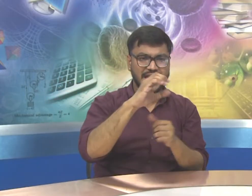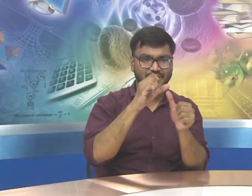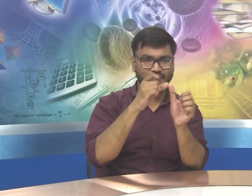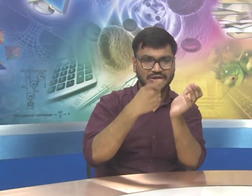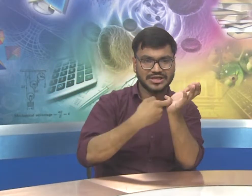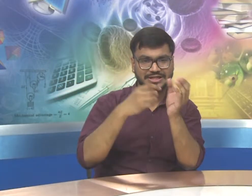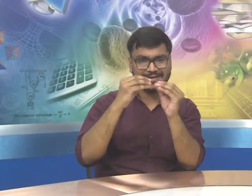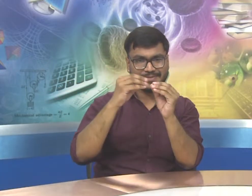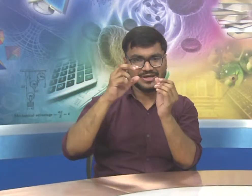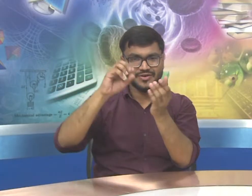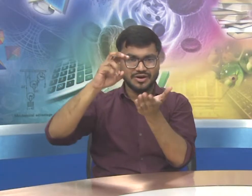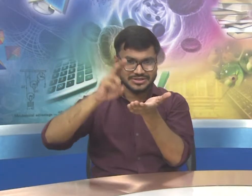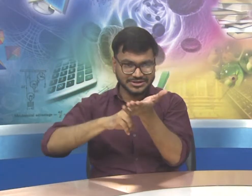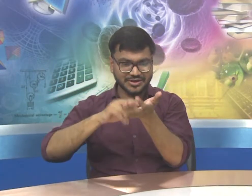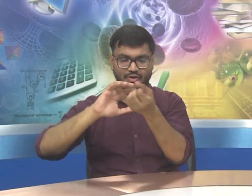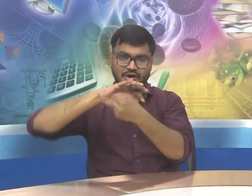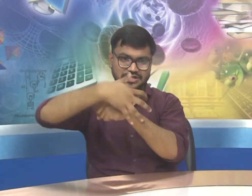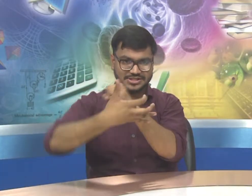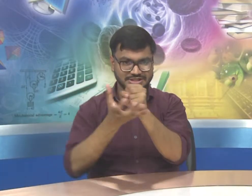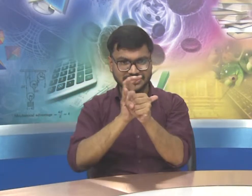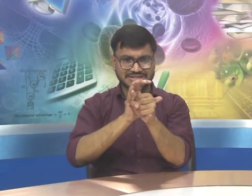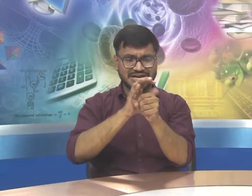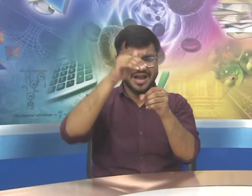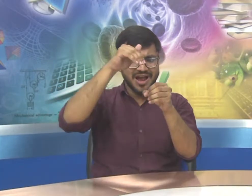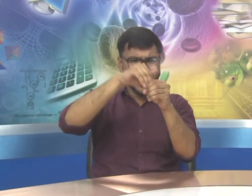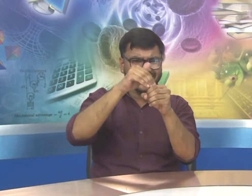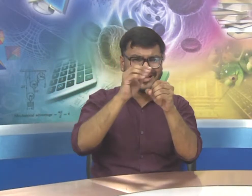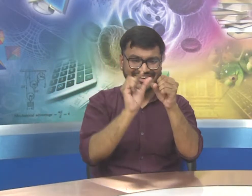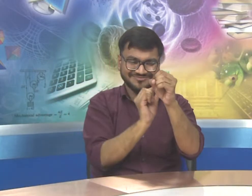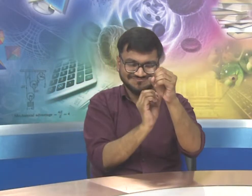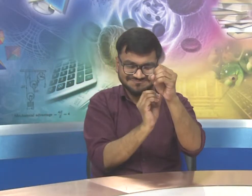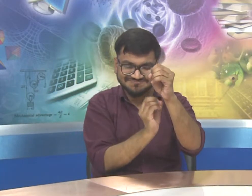Now there is a picture showing the structure of an atom.